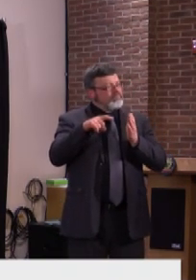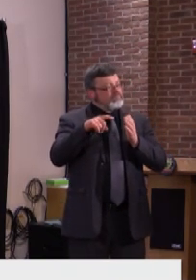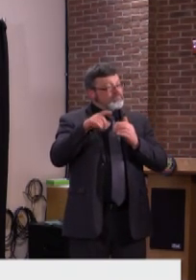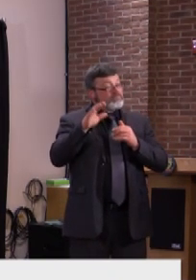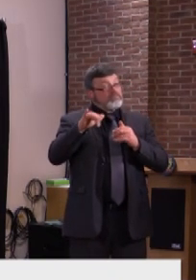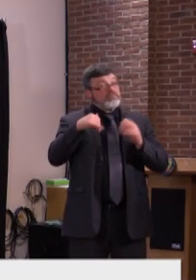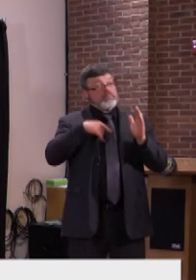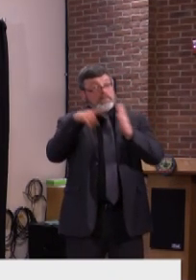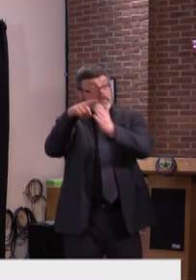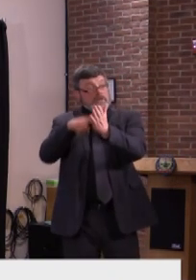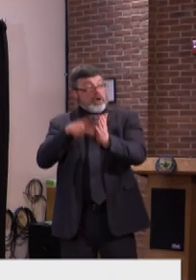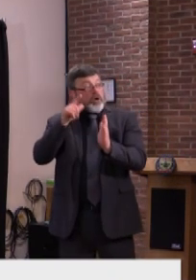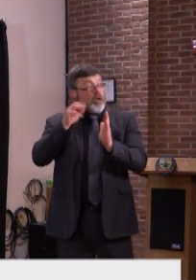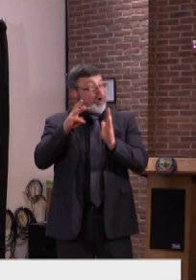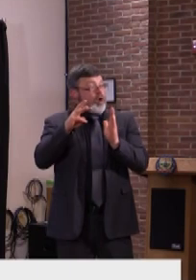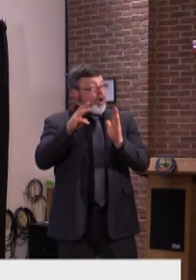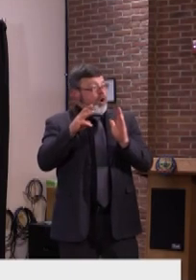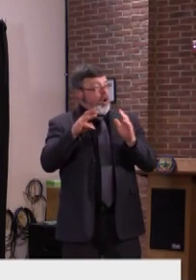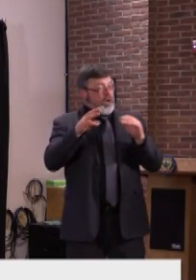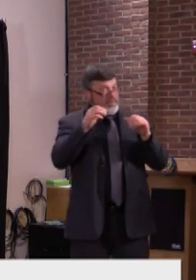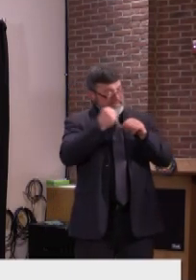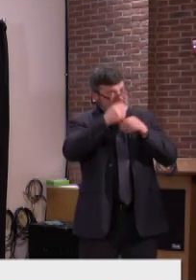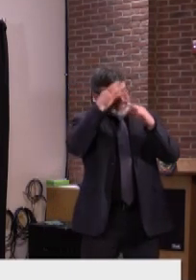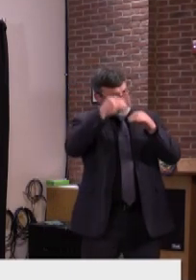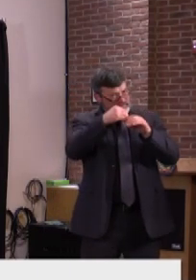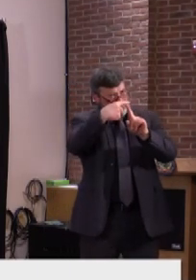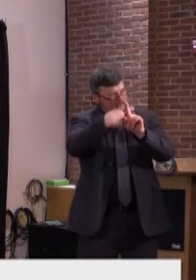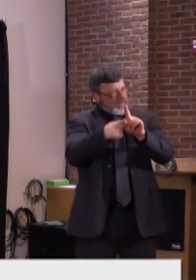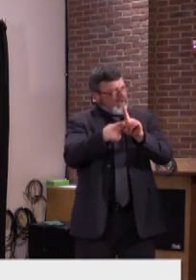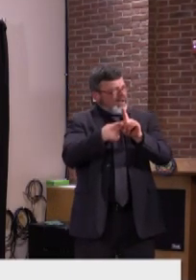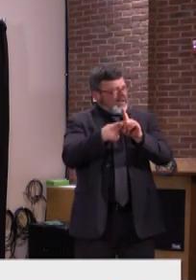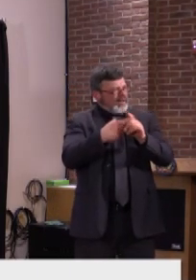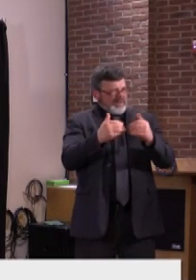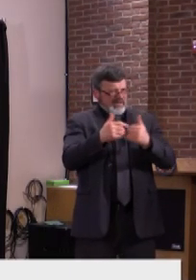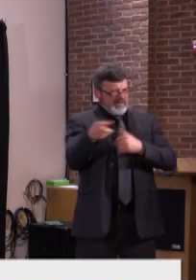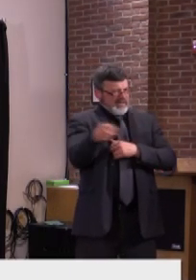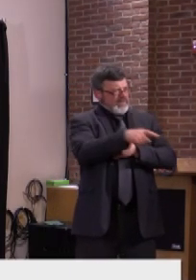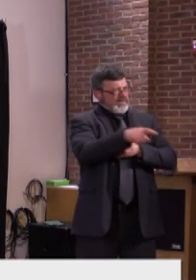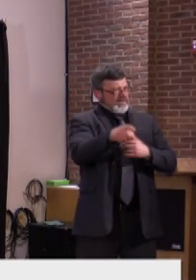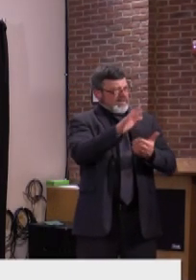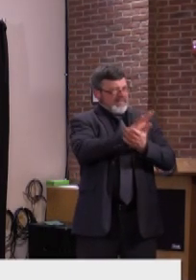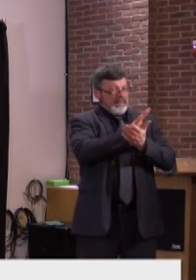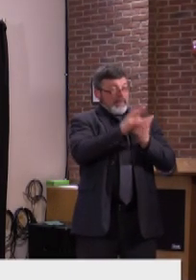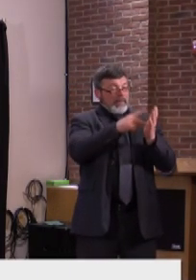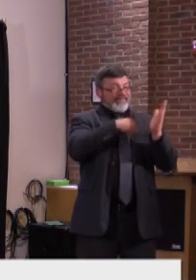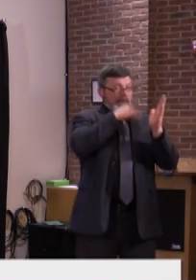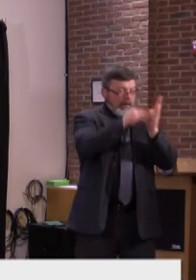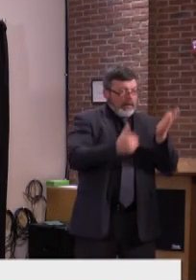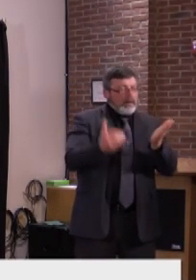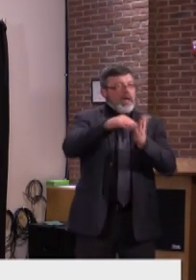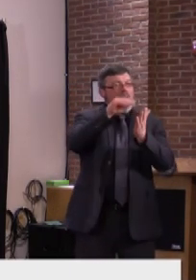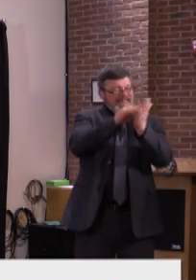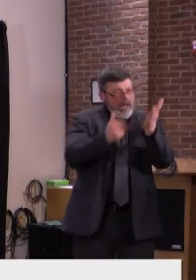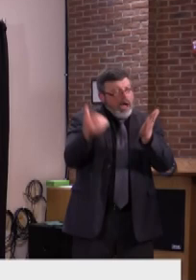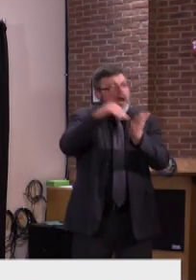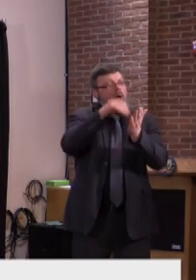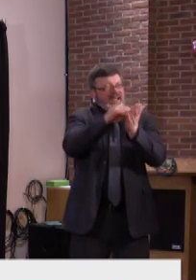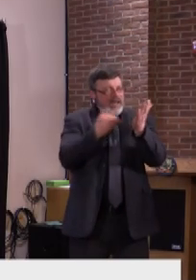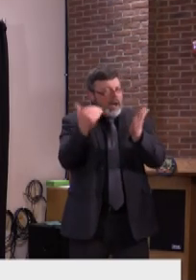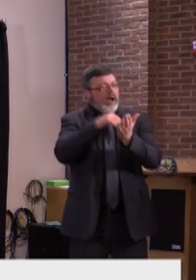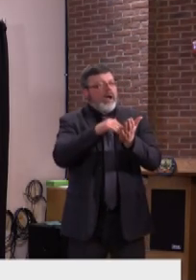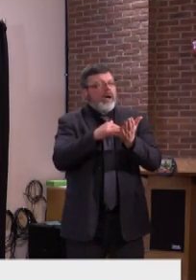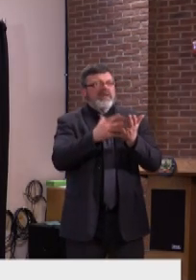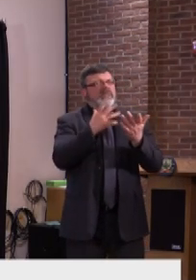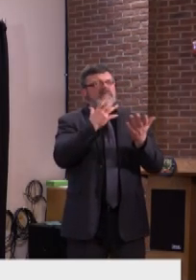didn't hadn't made a decision in 30 days the applicant would have to make out another application they could get stuck in this uh